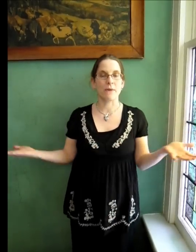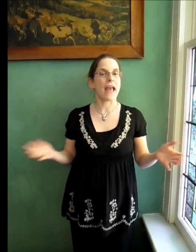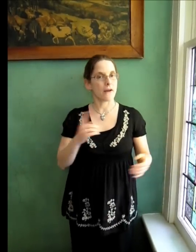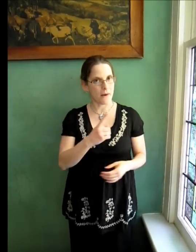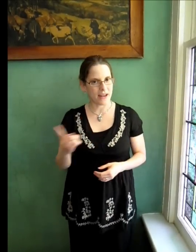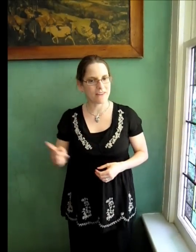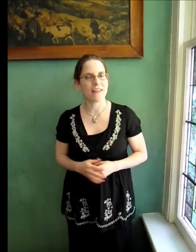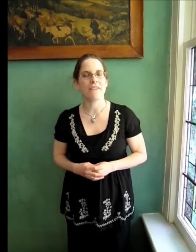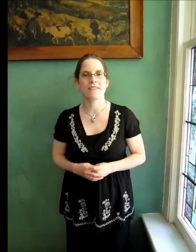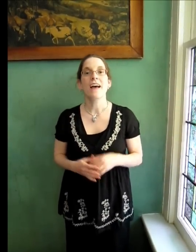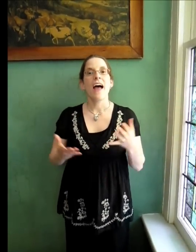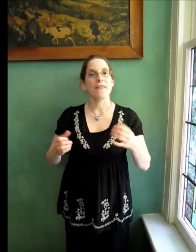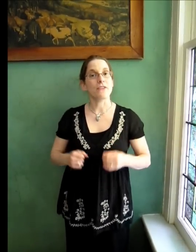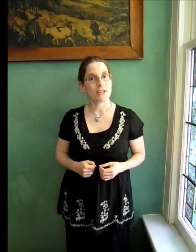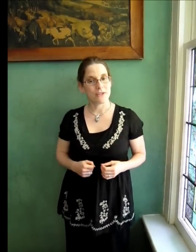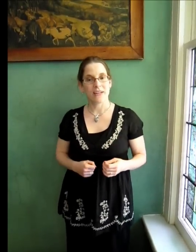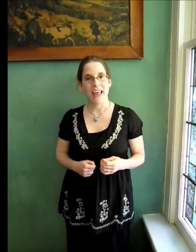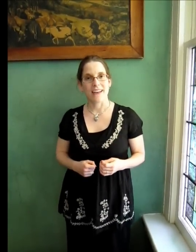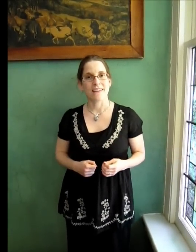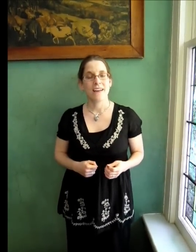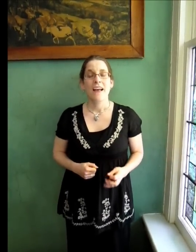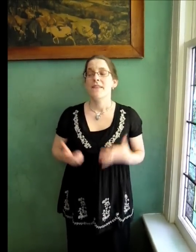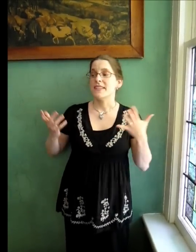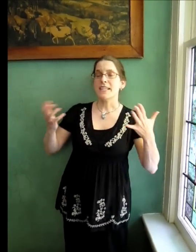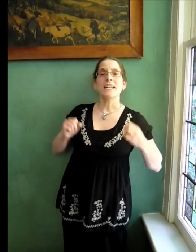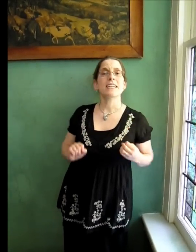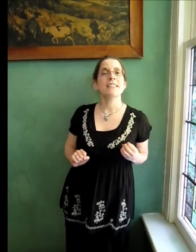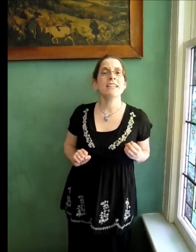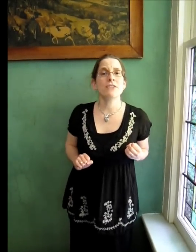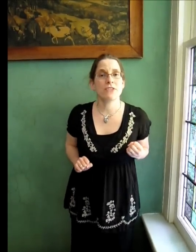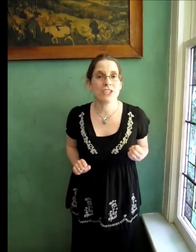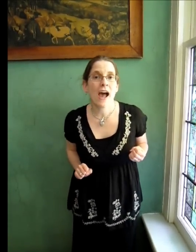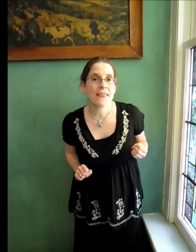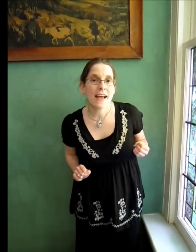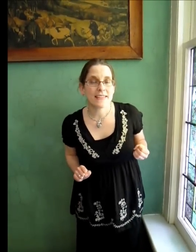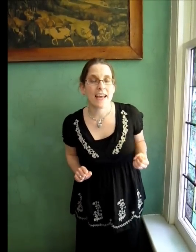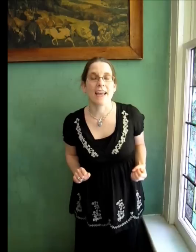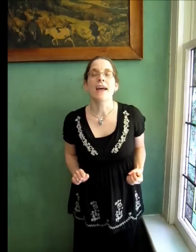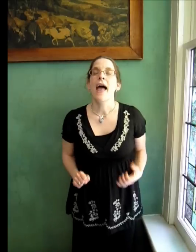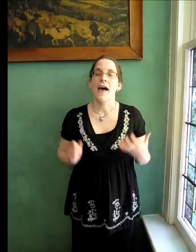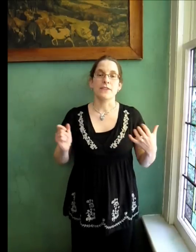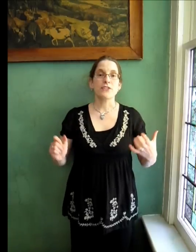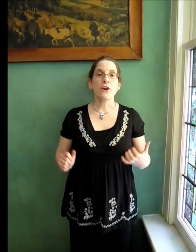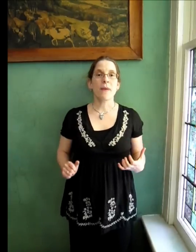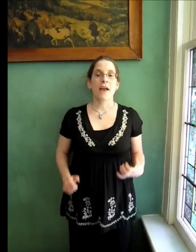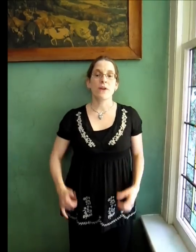count how many are left, and then you can do it again. The sun continued to shine that day, and the snowman with